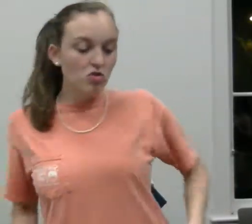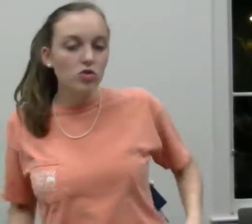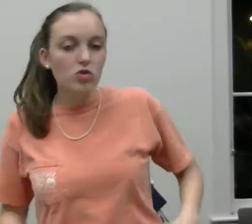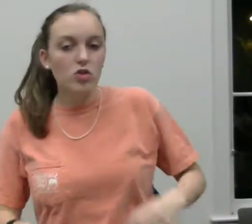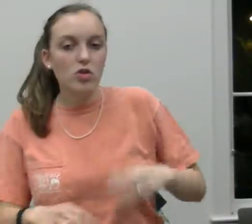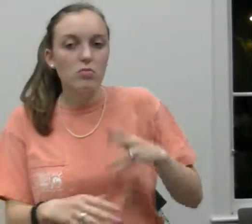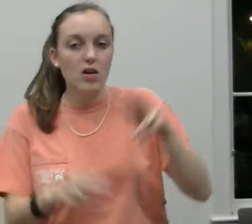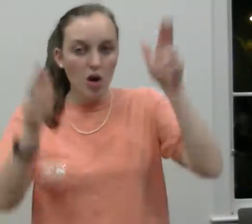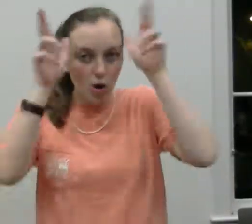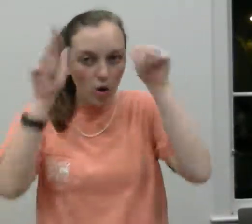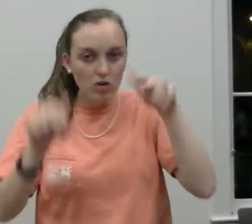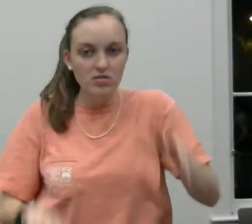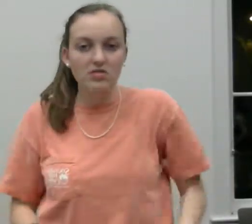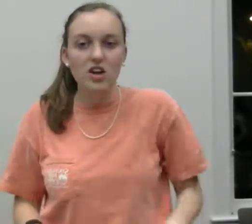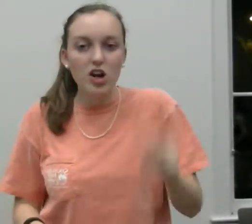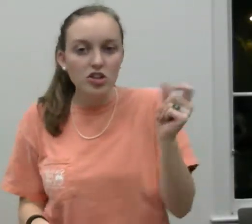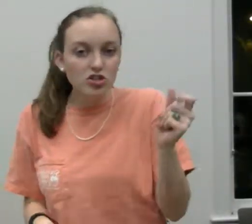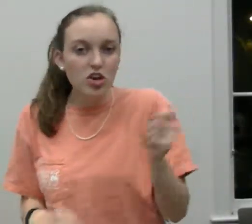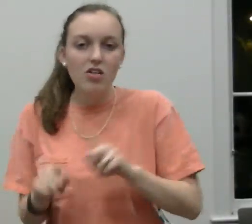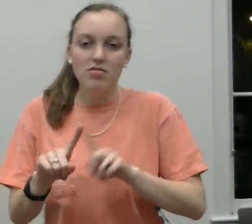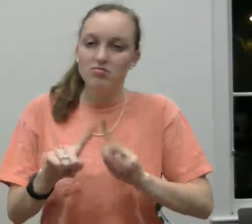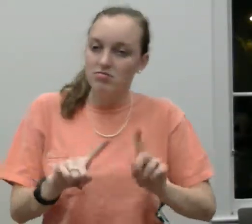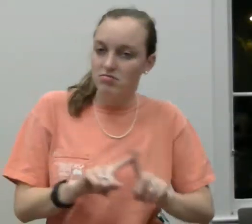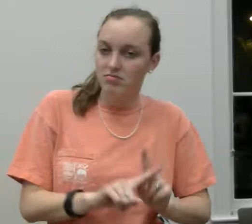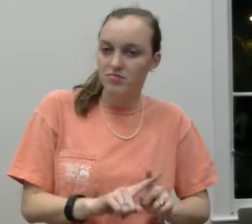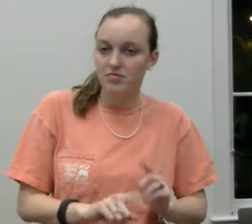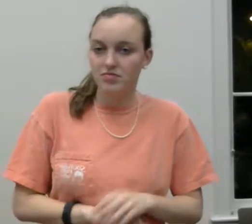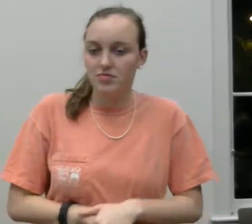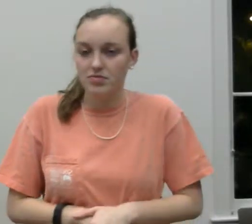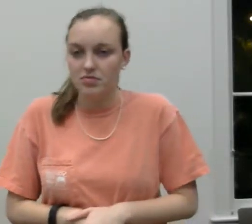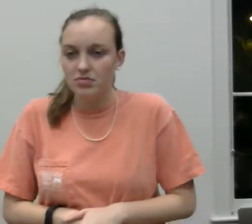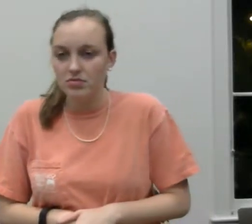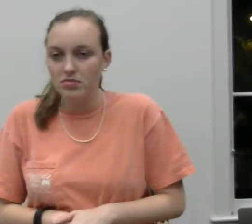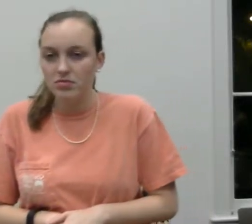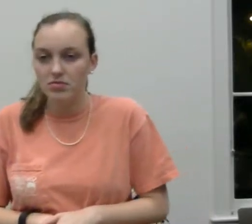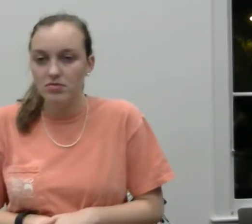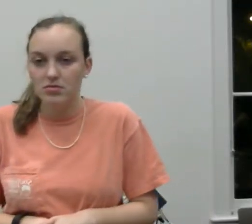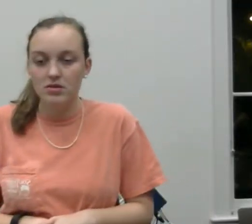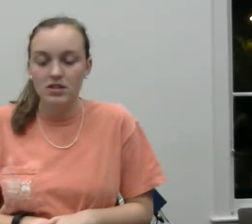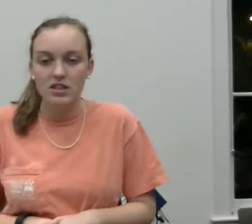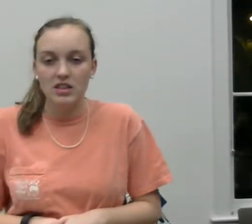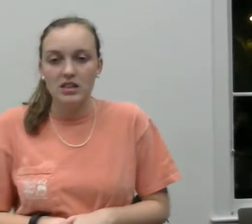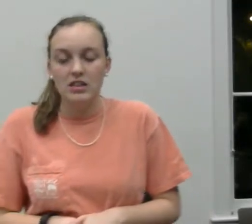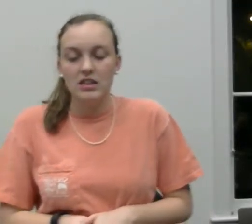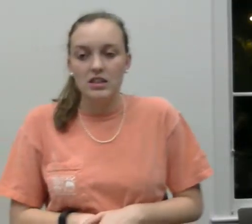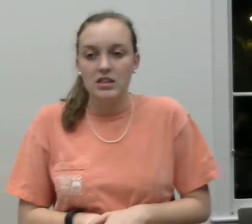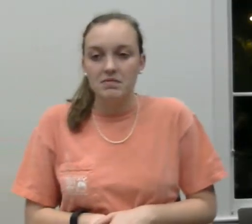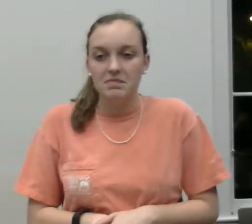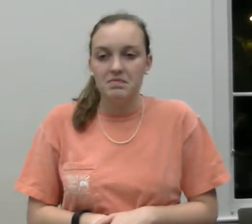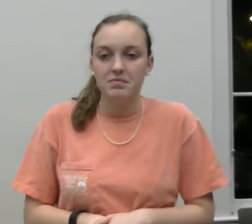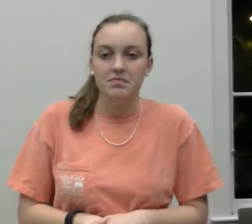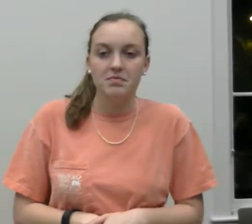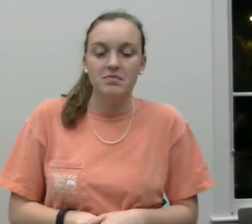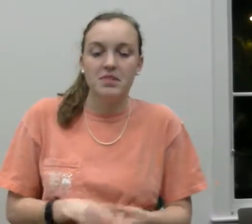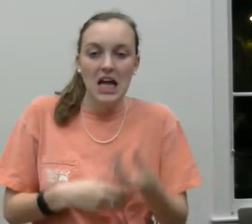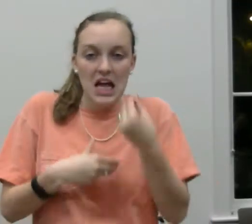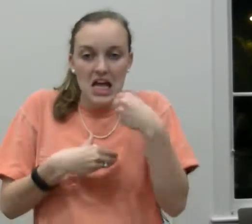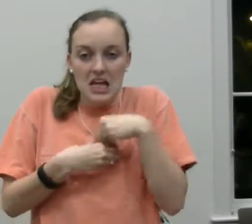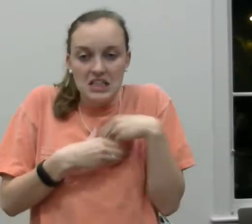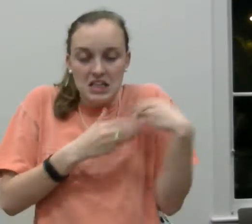organisms. Another topic is interdependence of organisms. So that means interdependence means how do they work together or rely on one